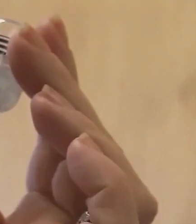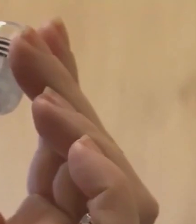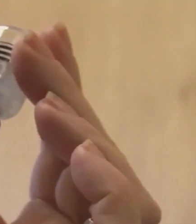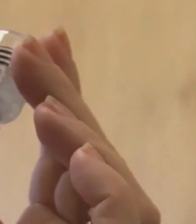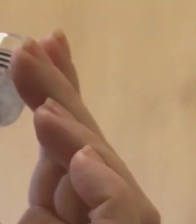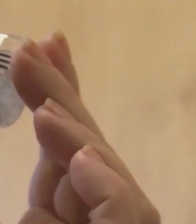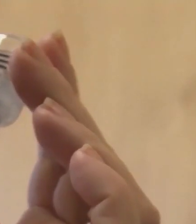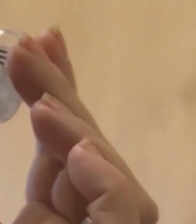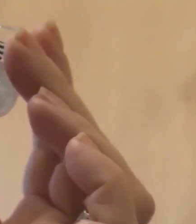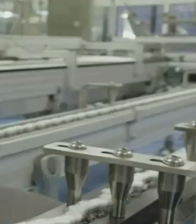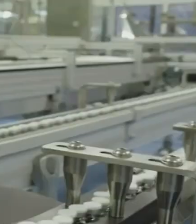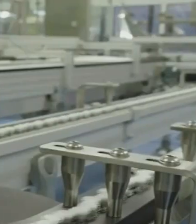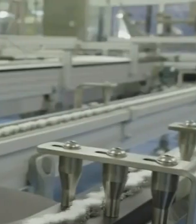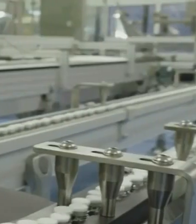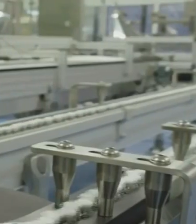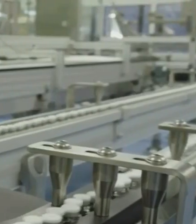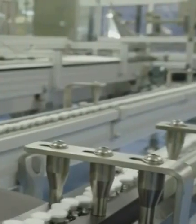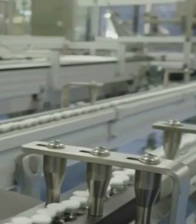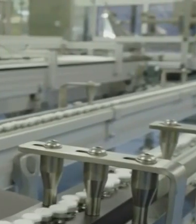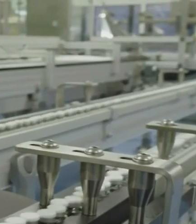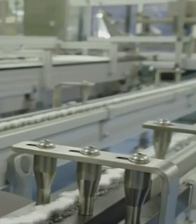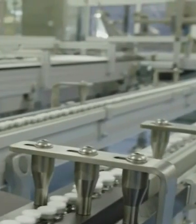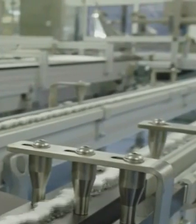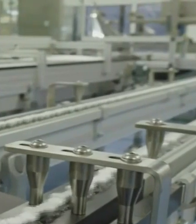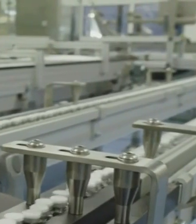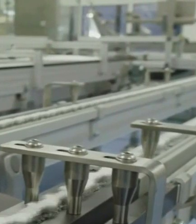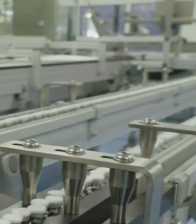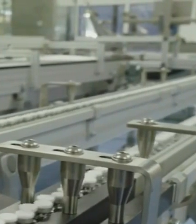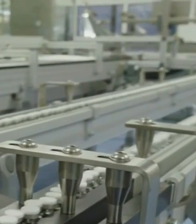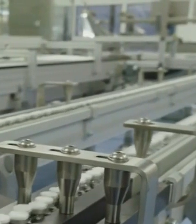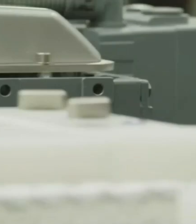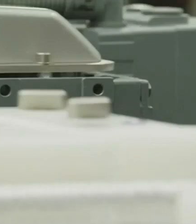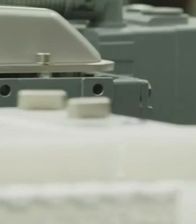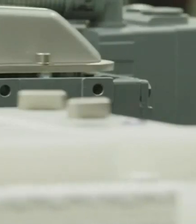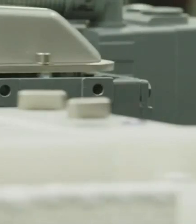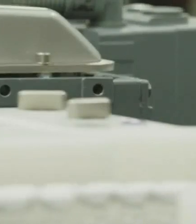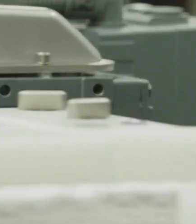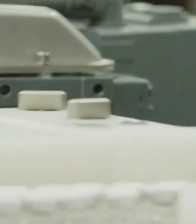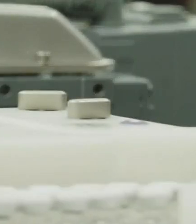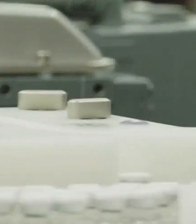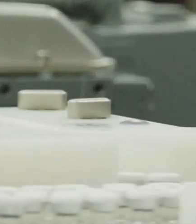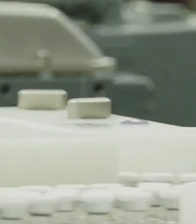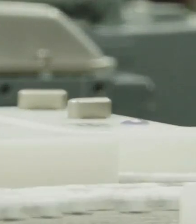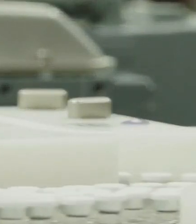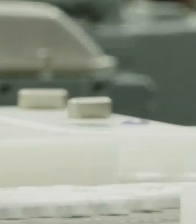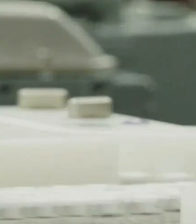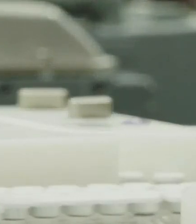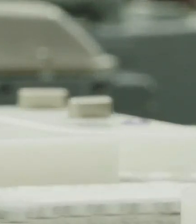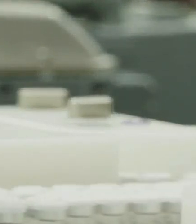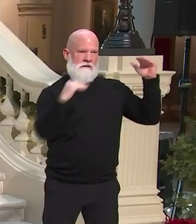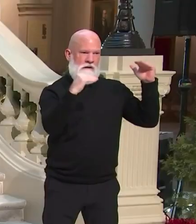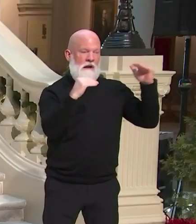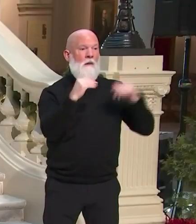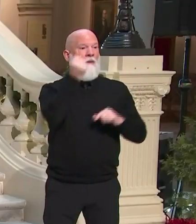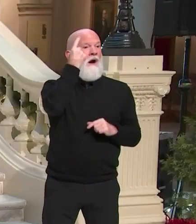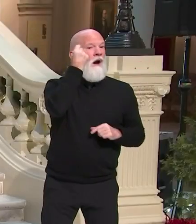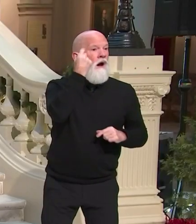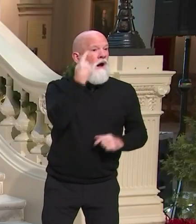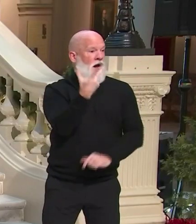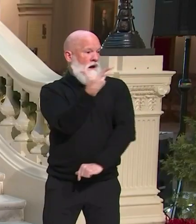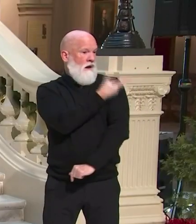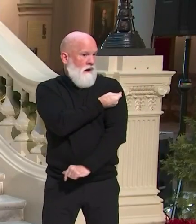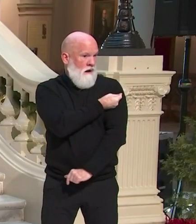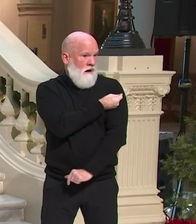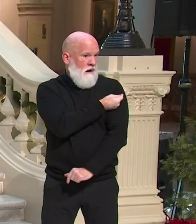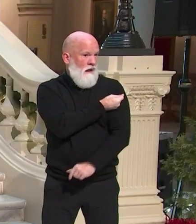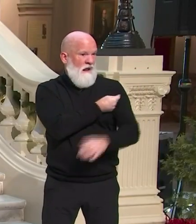or flu-like feelings. She says it will be important to keep ongoing communication. Not only do we have to have the system in place, which we do,